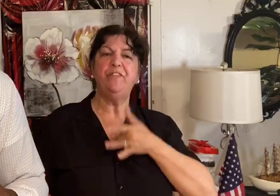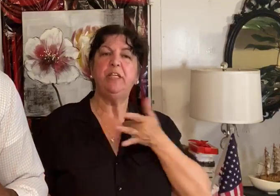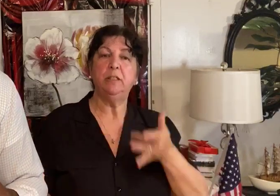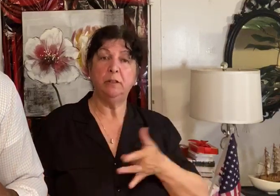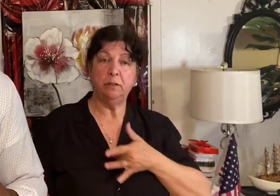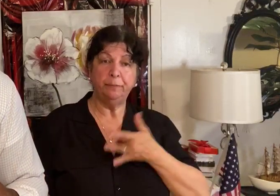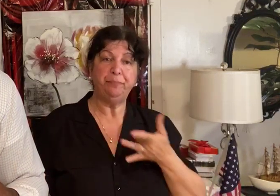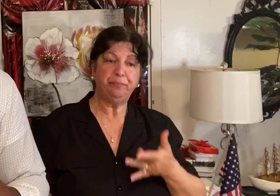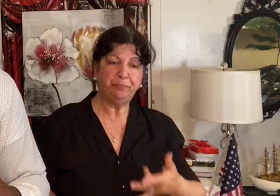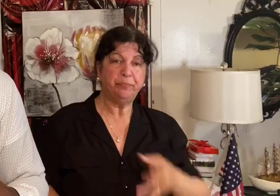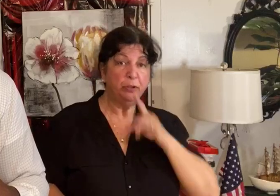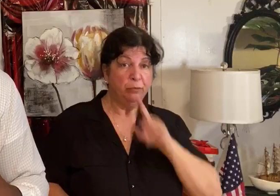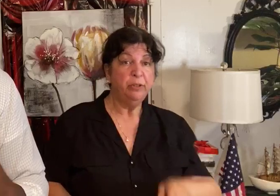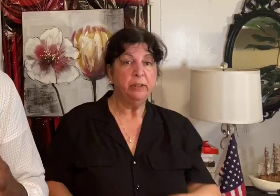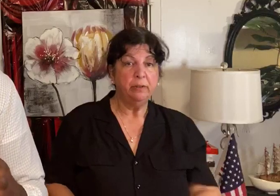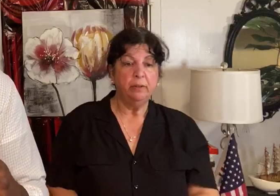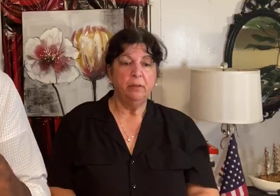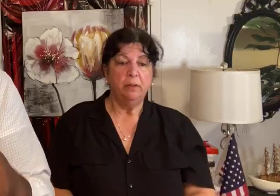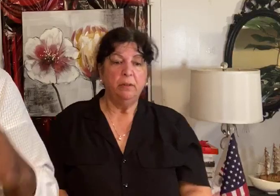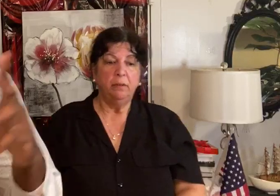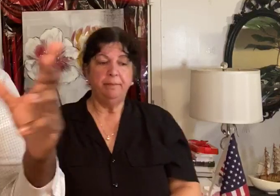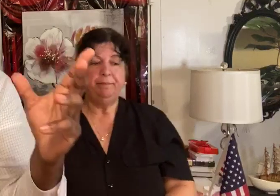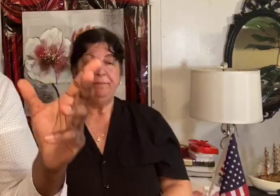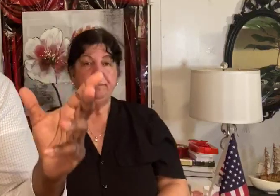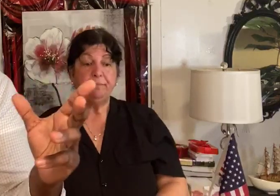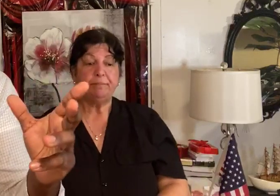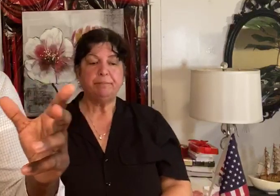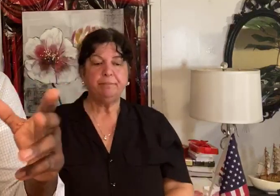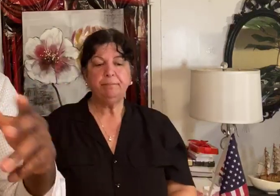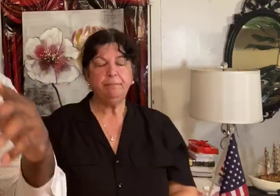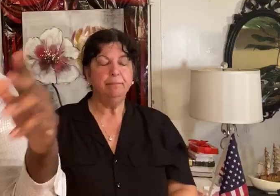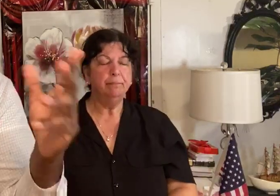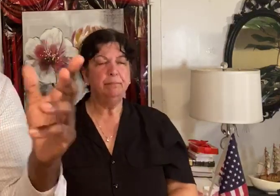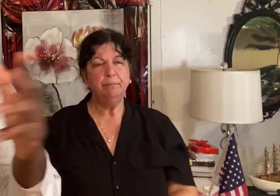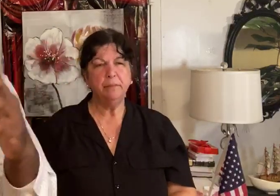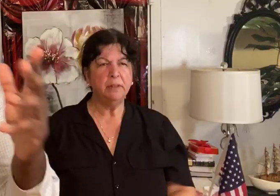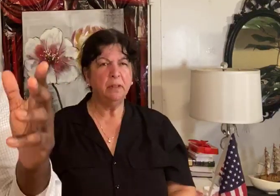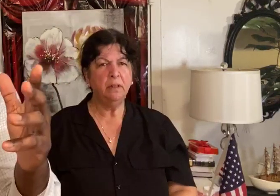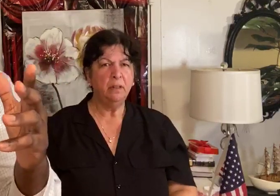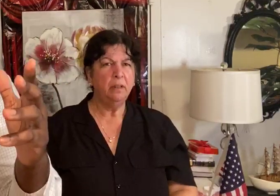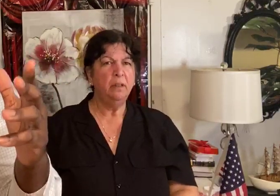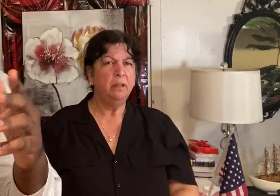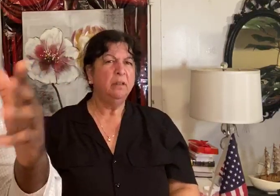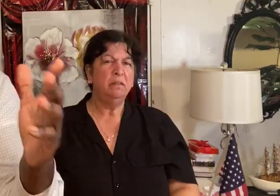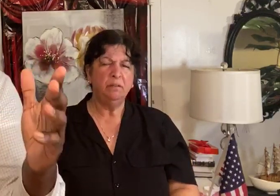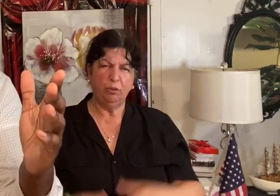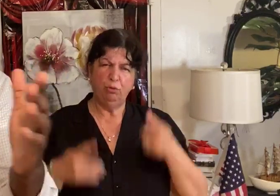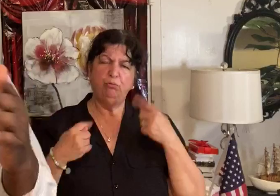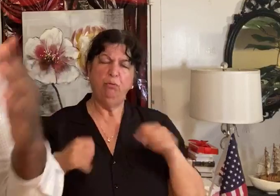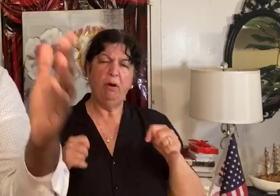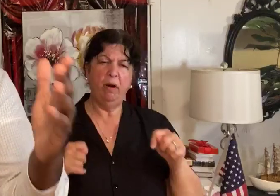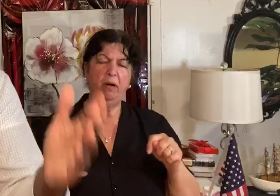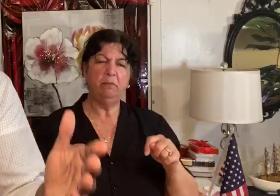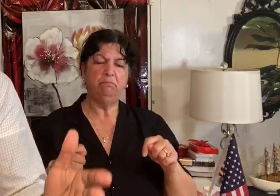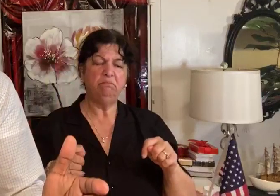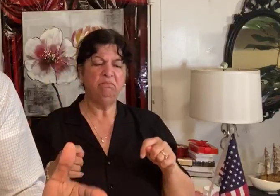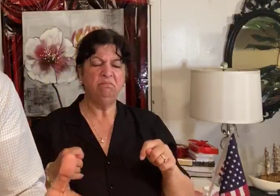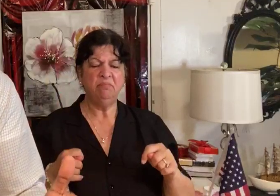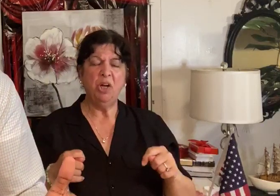a real thing. So as they're trying to get us to turn against the